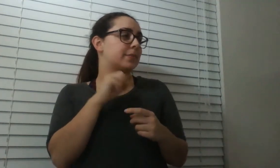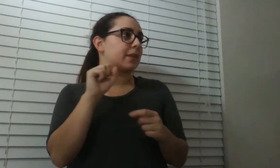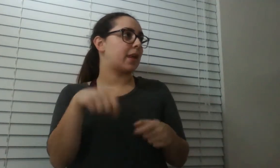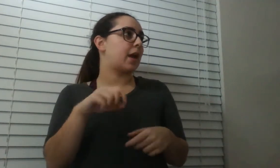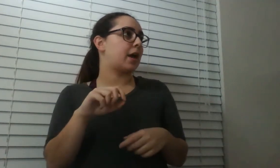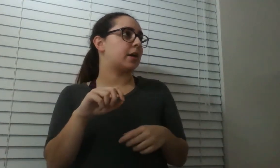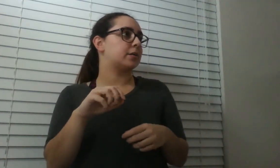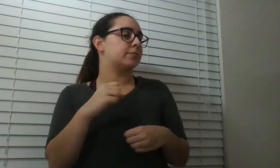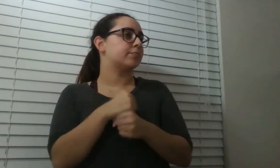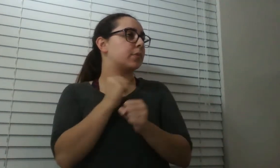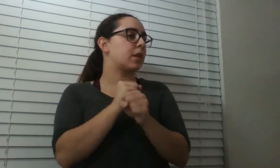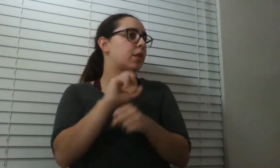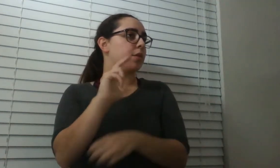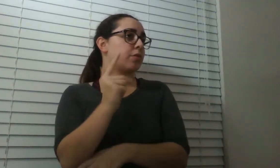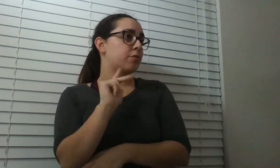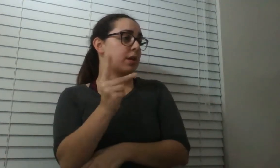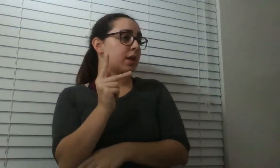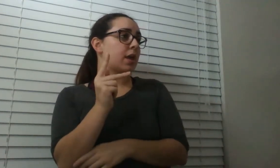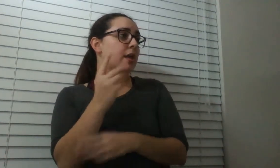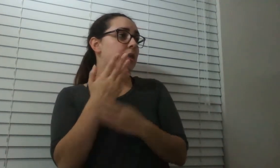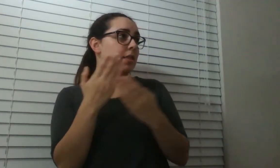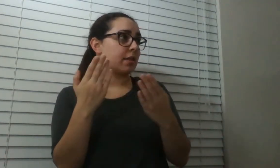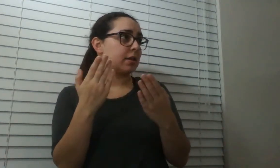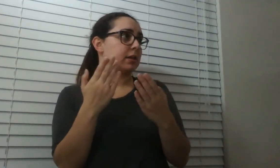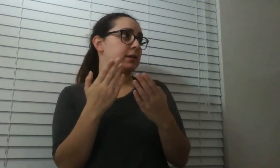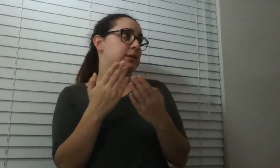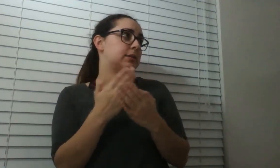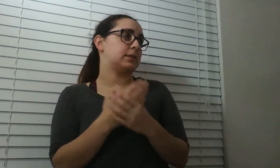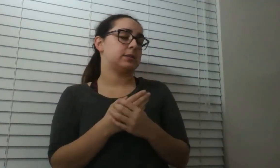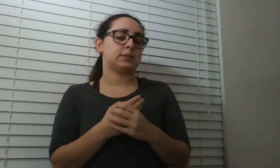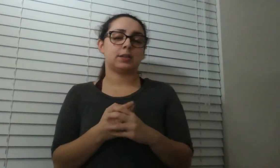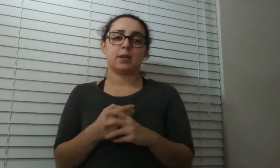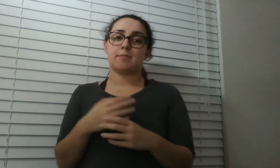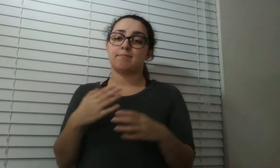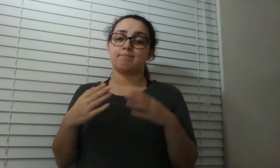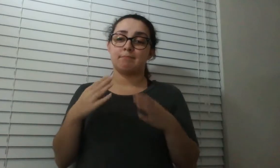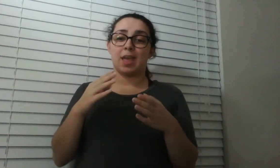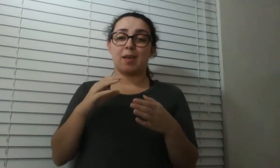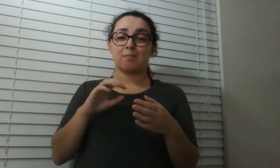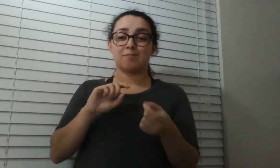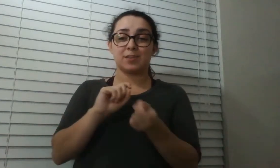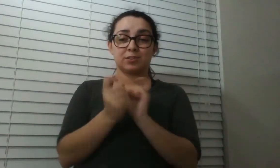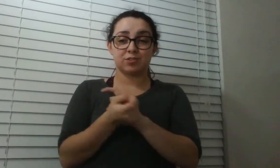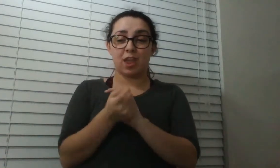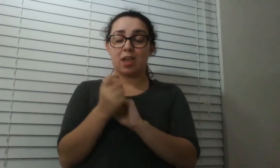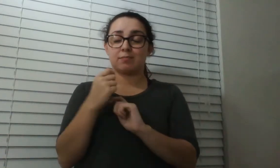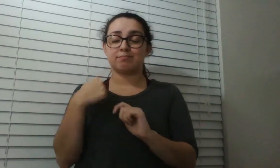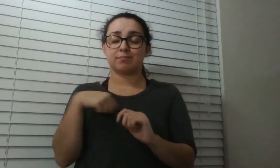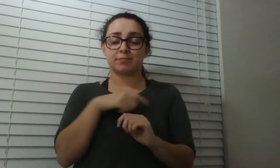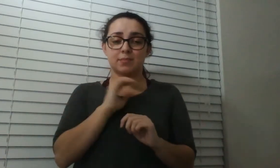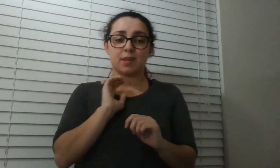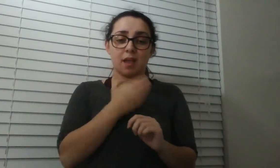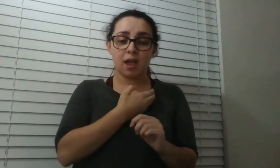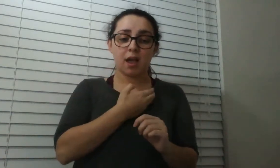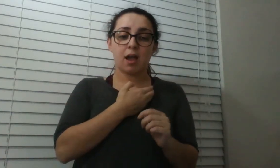of objects? Might actually mess with some of our most basic instincts. Philosophers are always great about having wonderful,